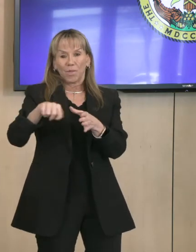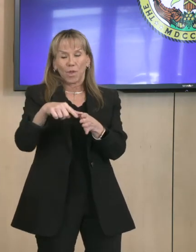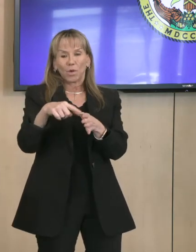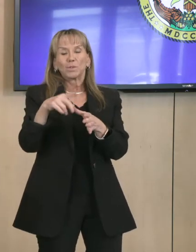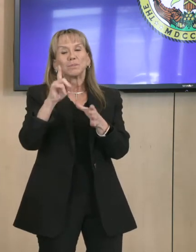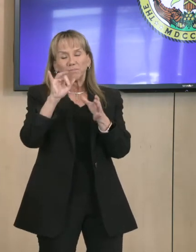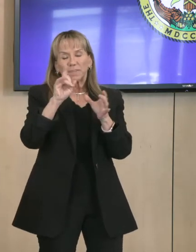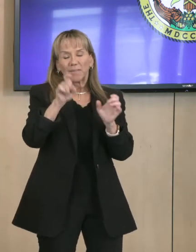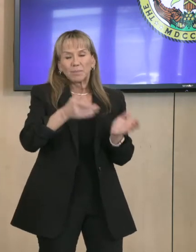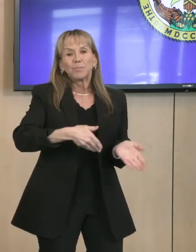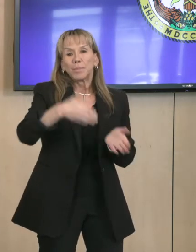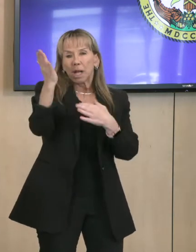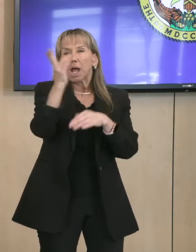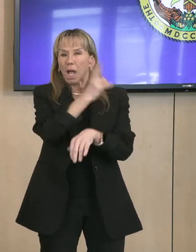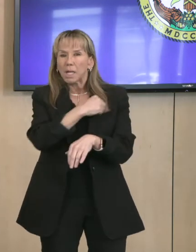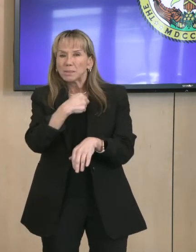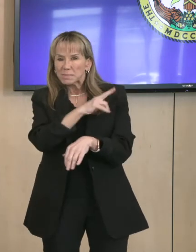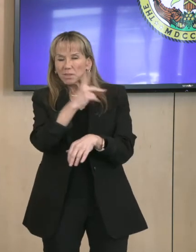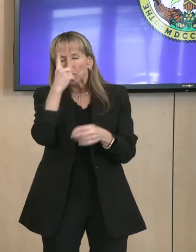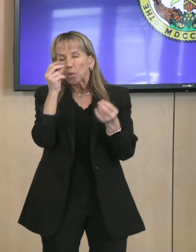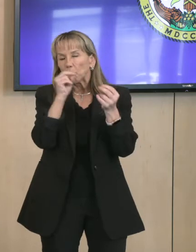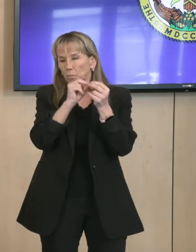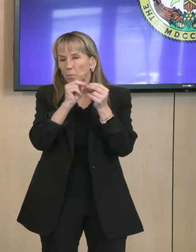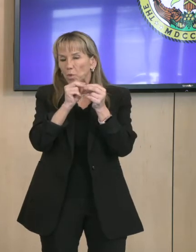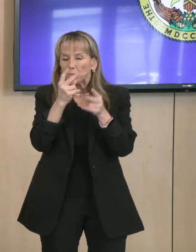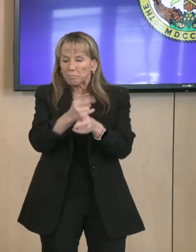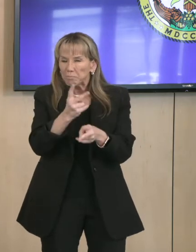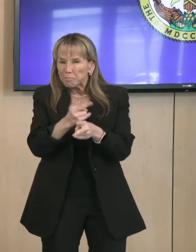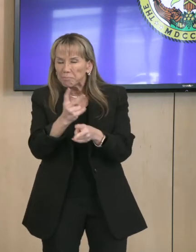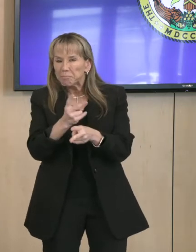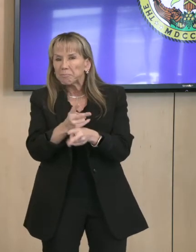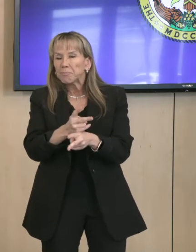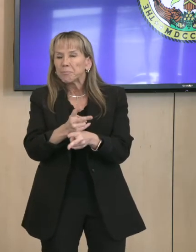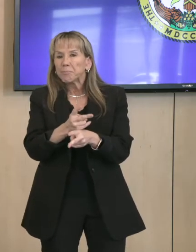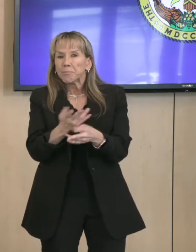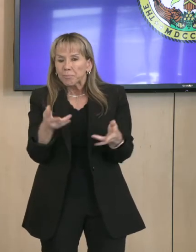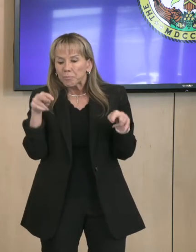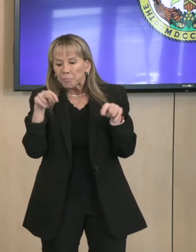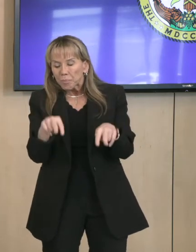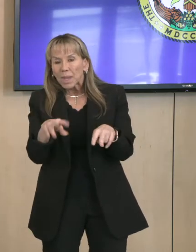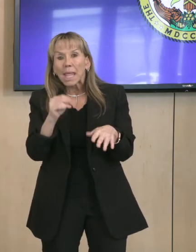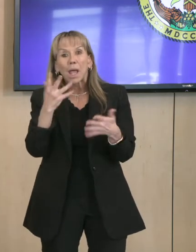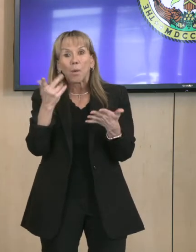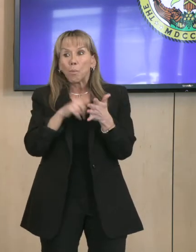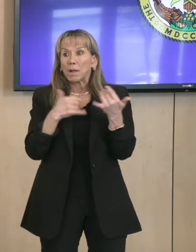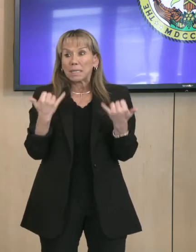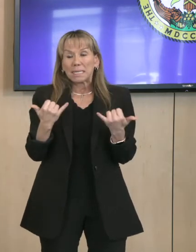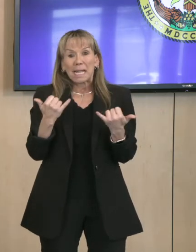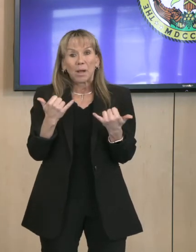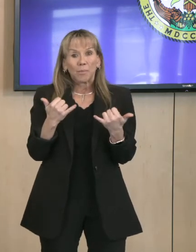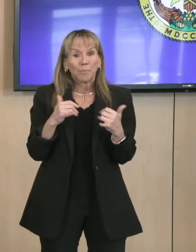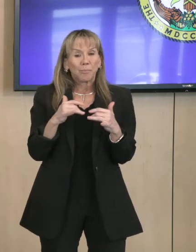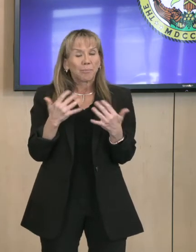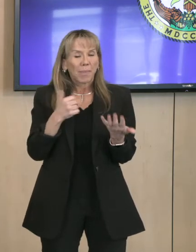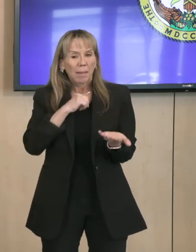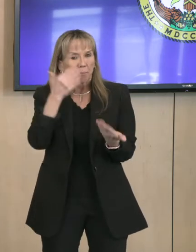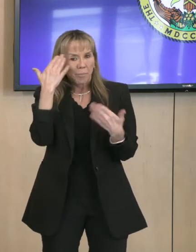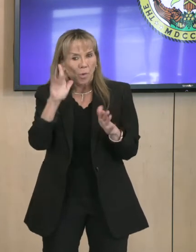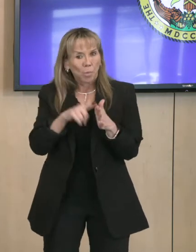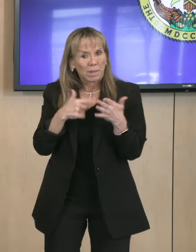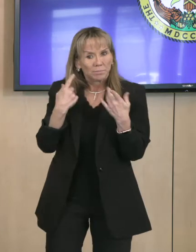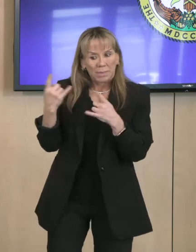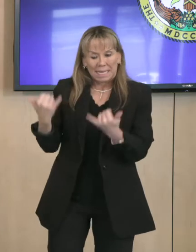local hospital overnight for further care, and I do not have an update on that person's condition. So in